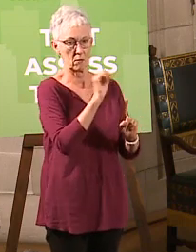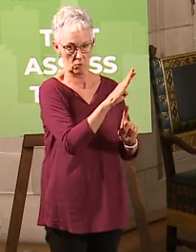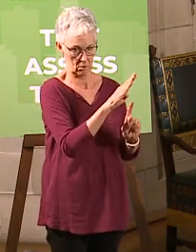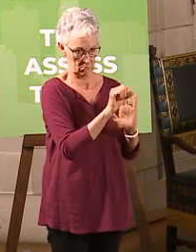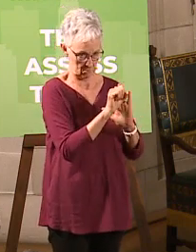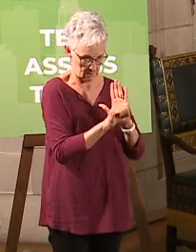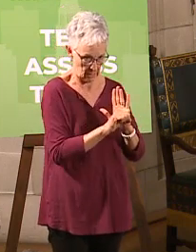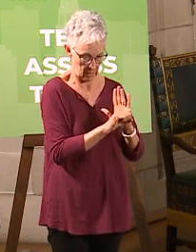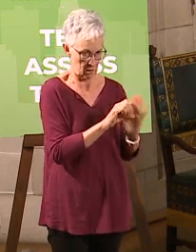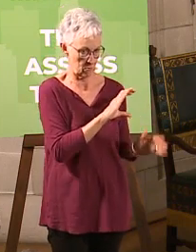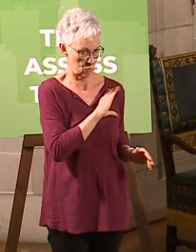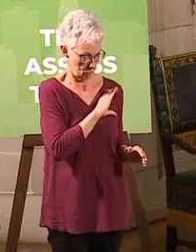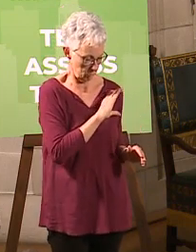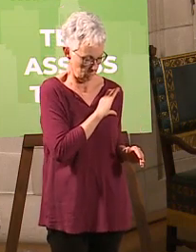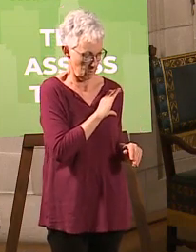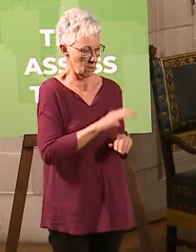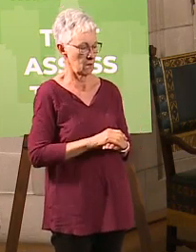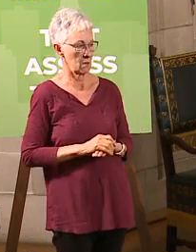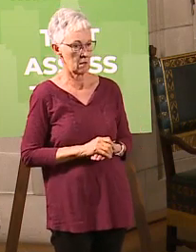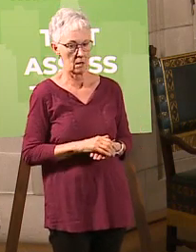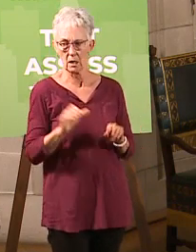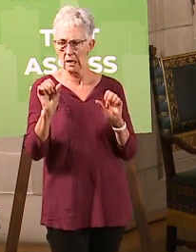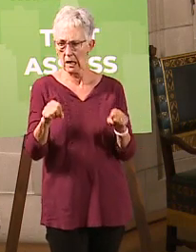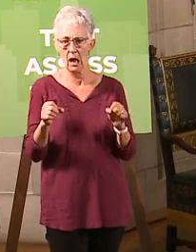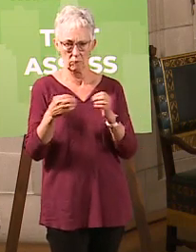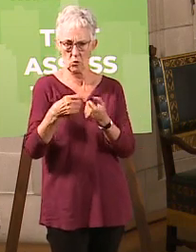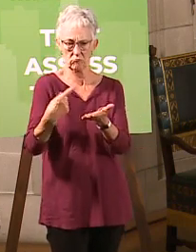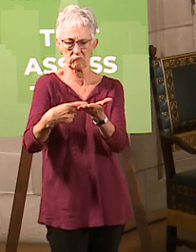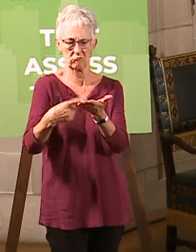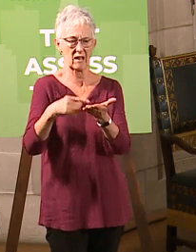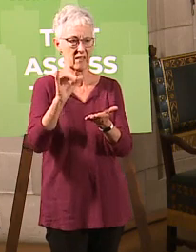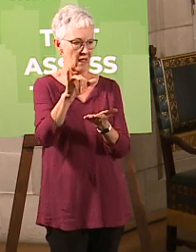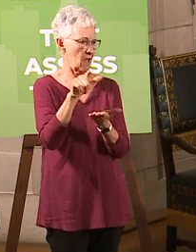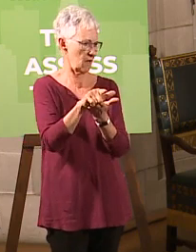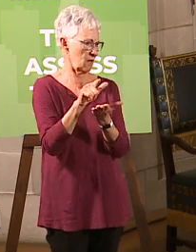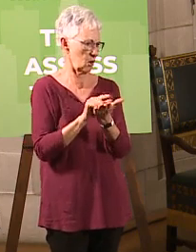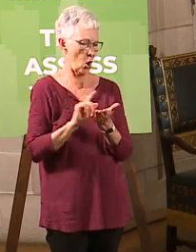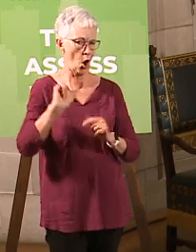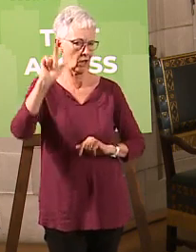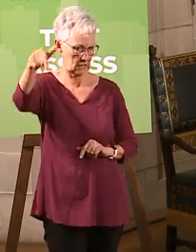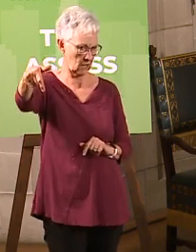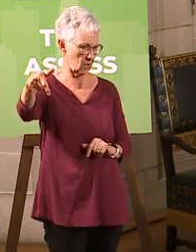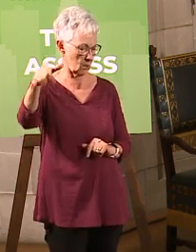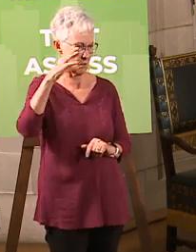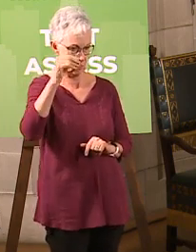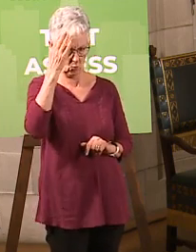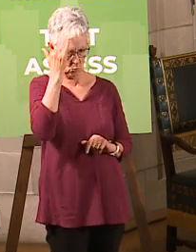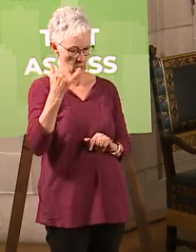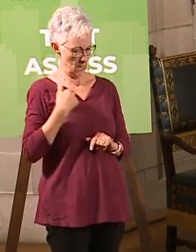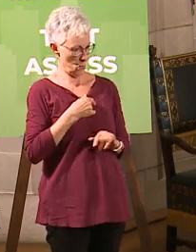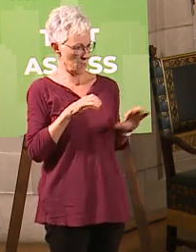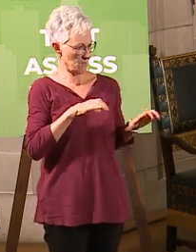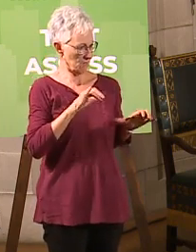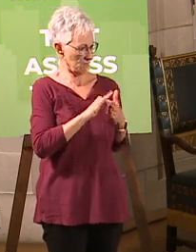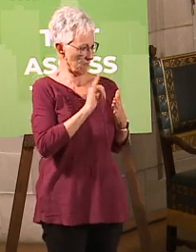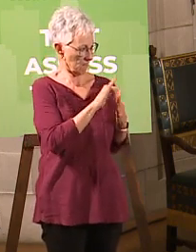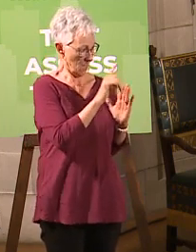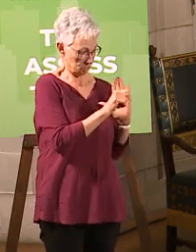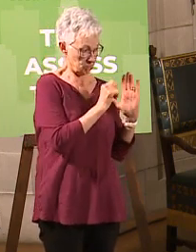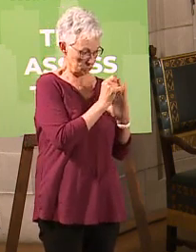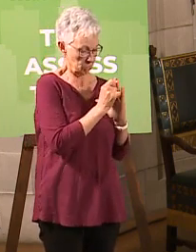that bill, yeah, that was about creating more accountability for law enforcement here in the state. I think that we took a lead role in being able to get that